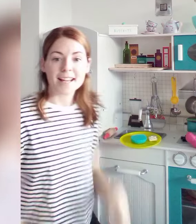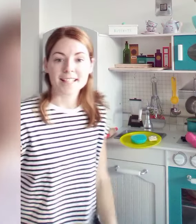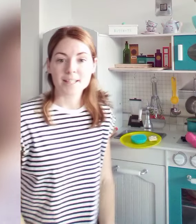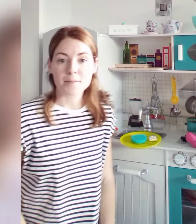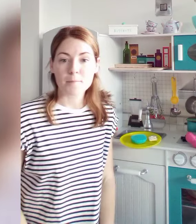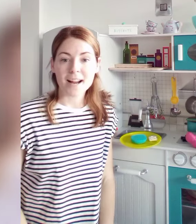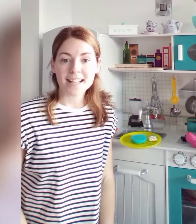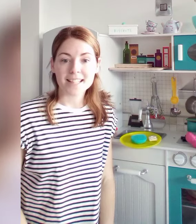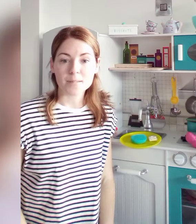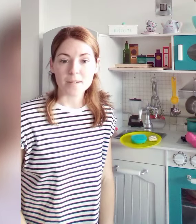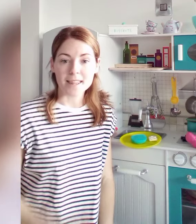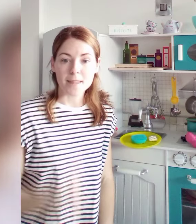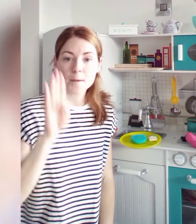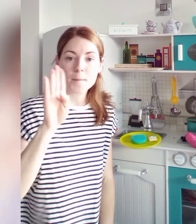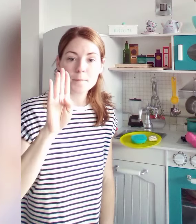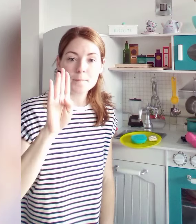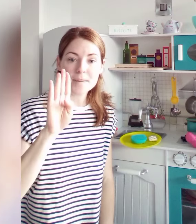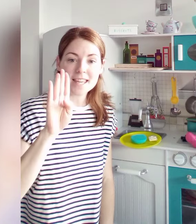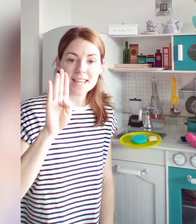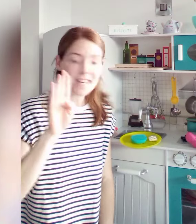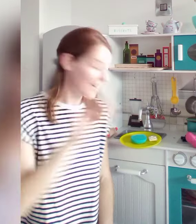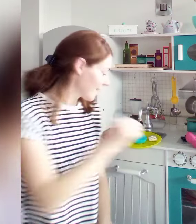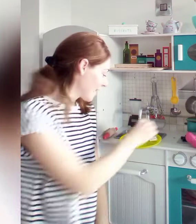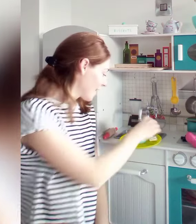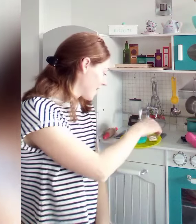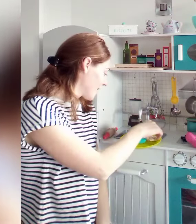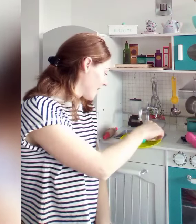And mark it with B.